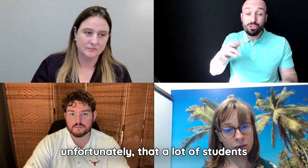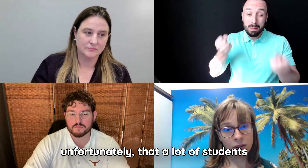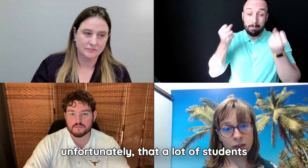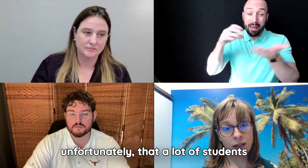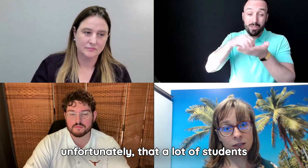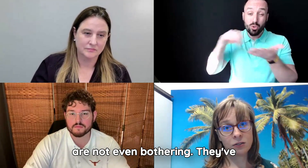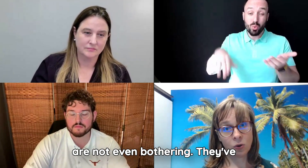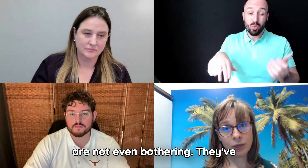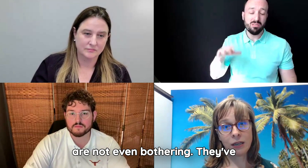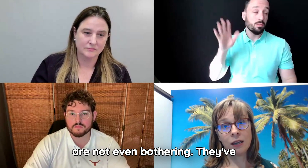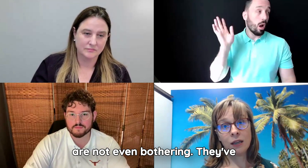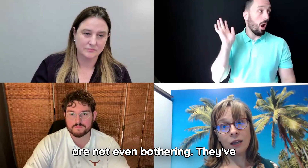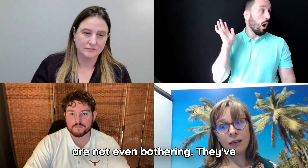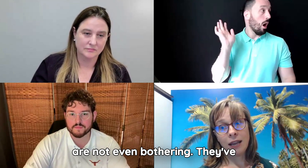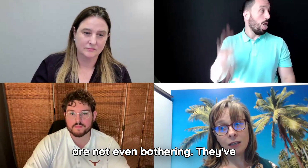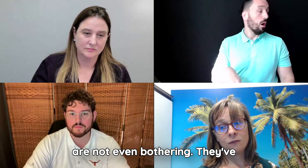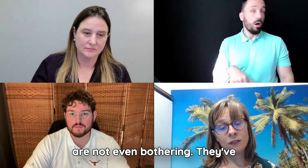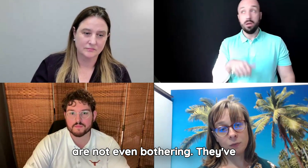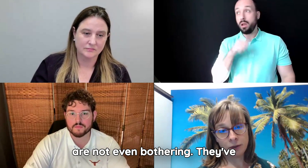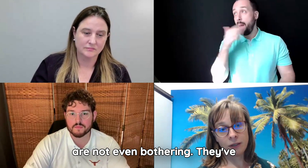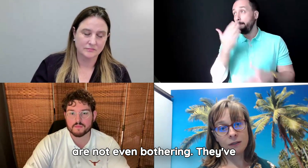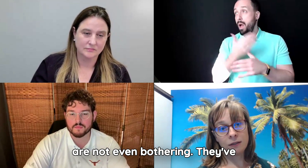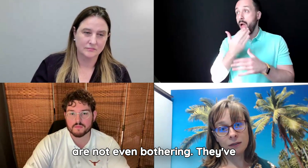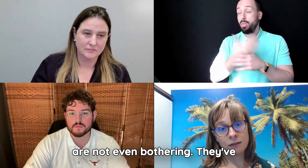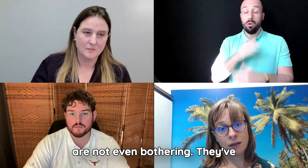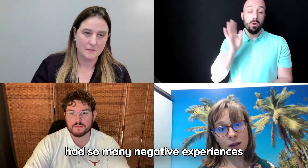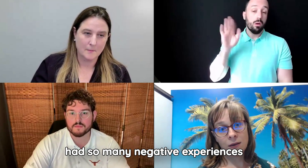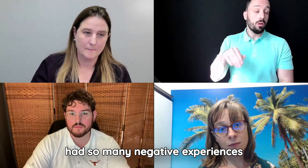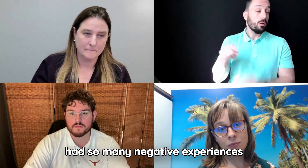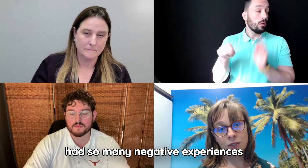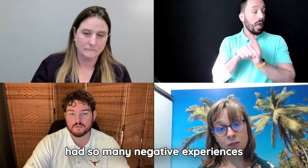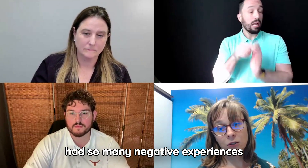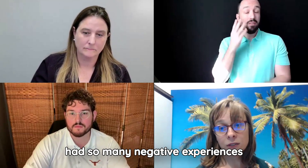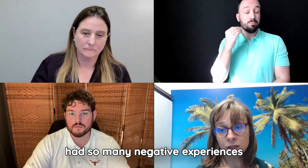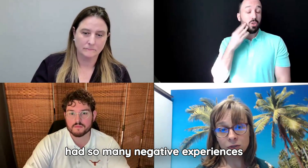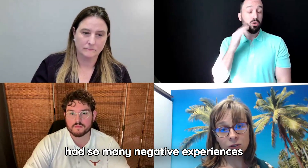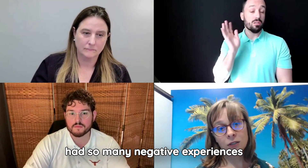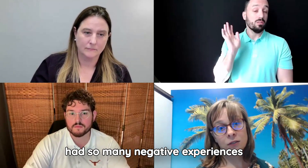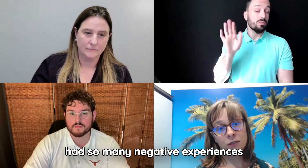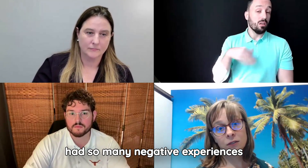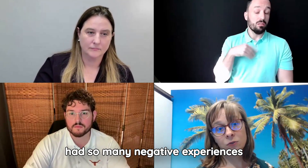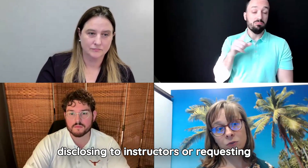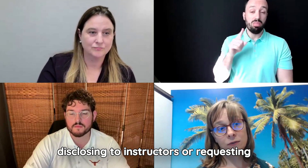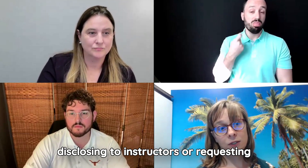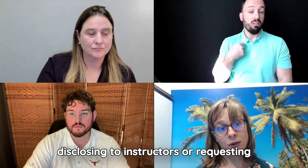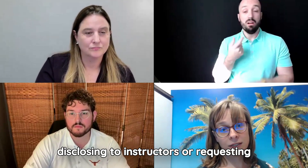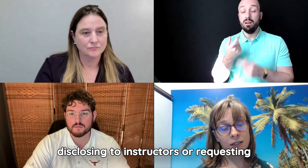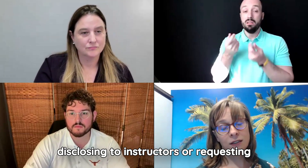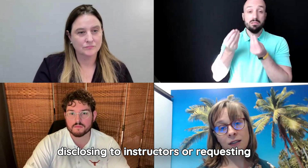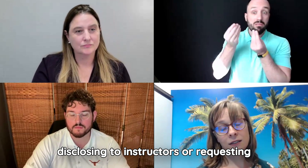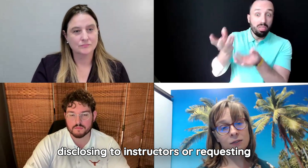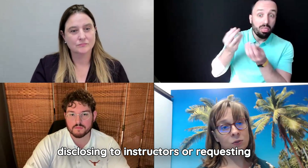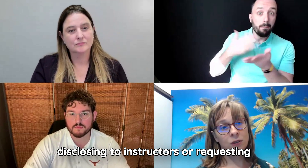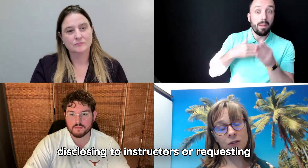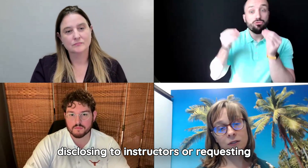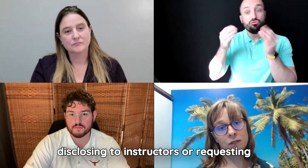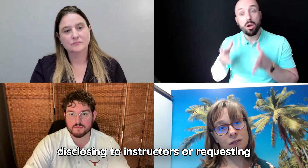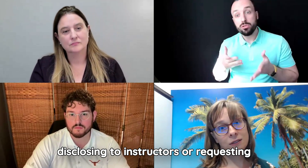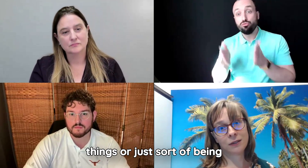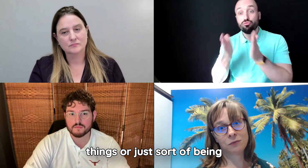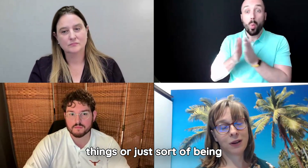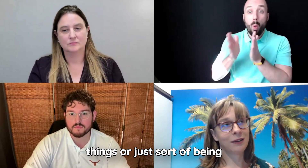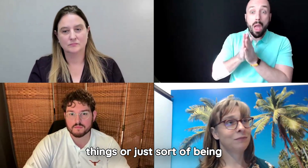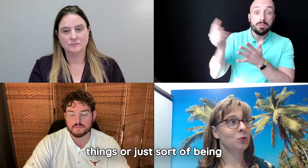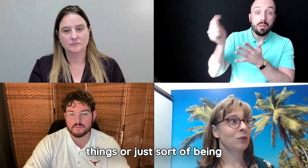even bothering. They've had so many negative experiences disclosing to instructors or requesting things, or